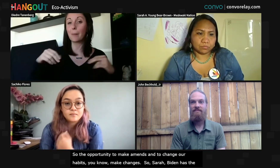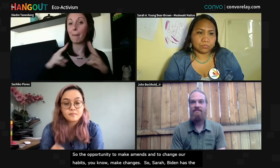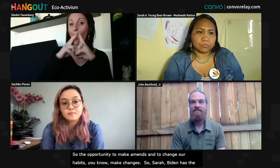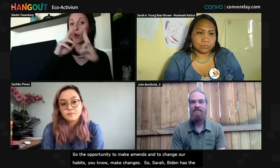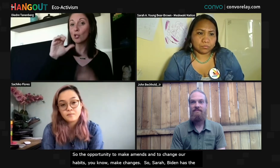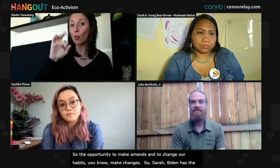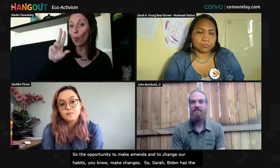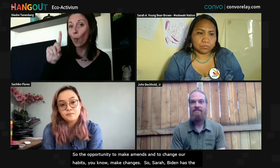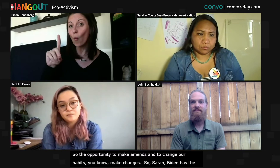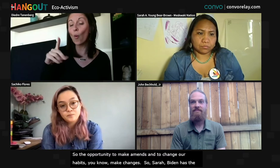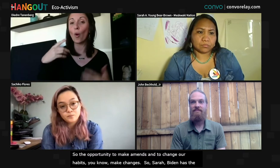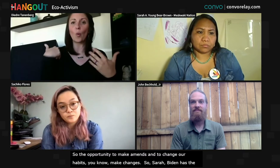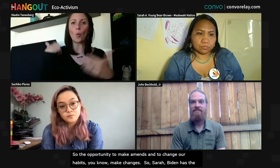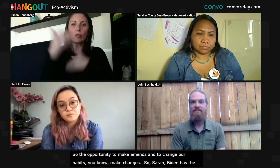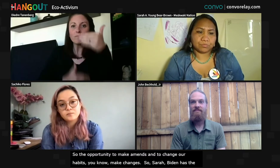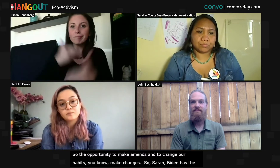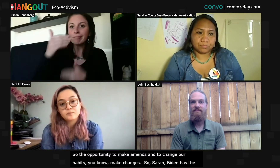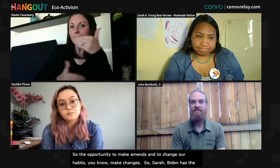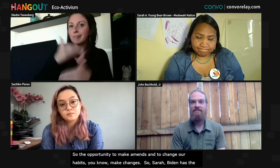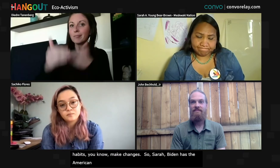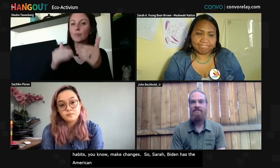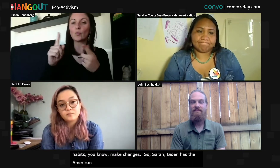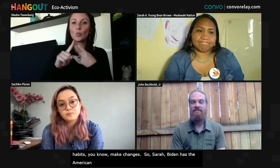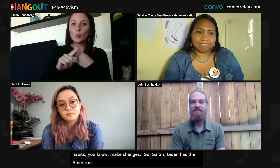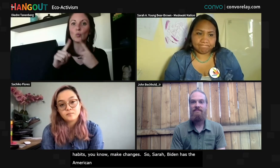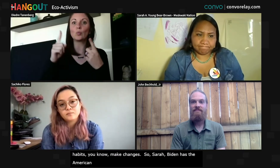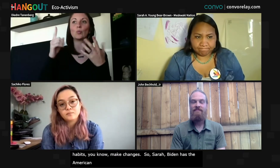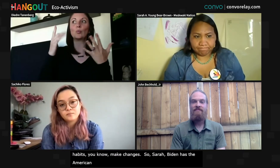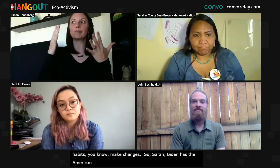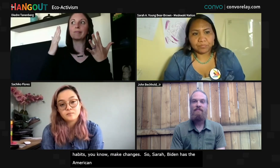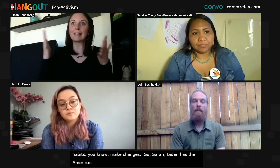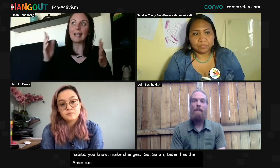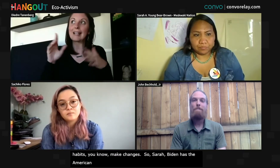insulin. So we go back to the climate change, the peace accord, and we've been moving towards that.